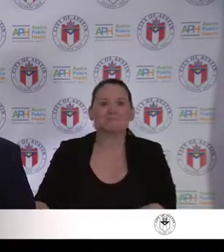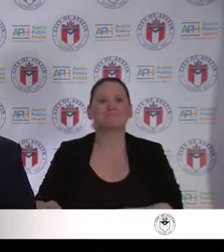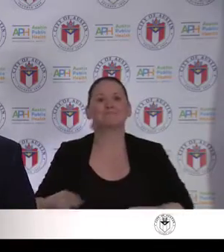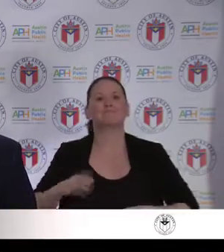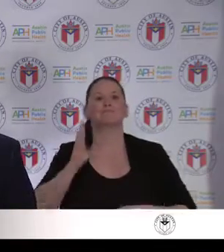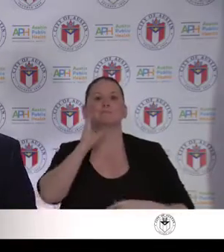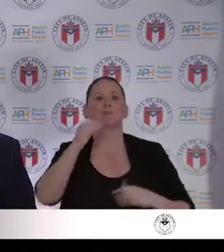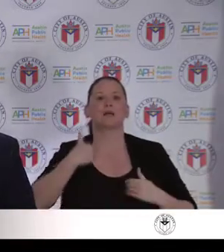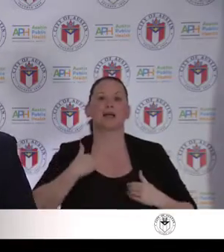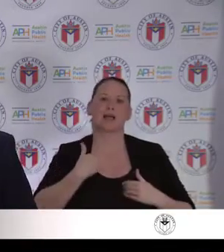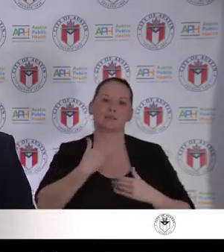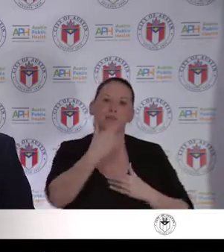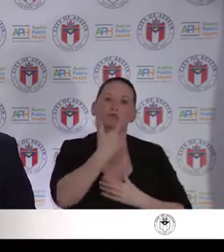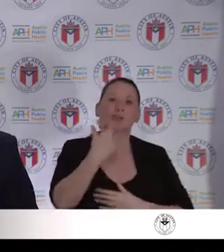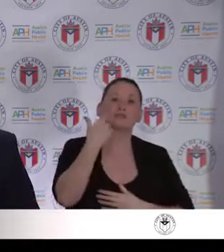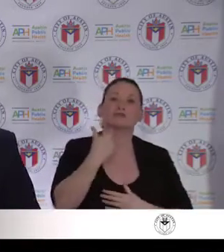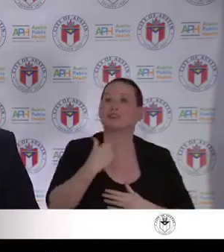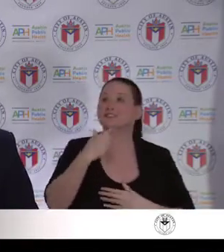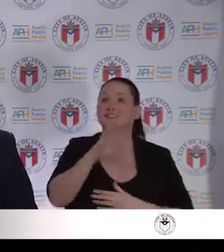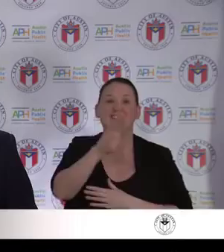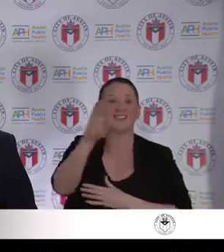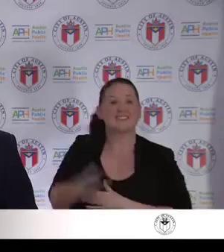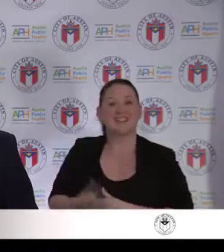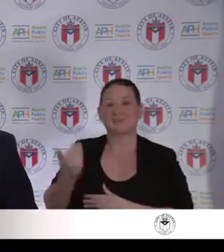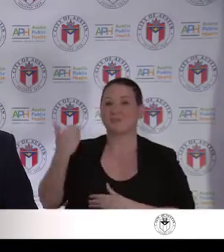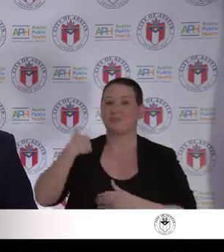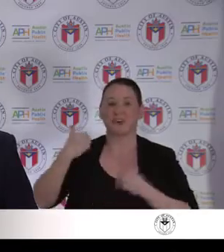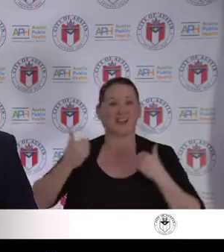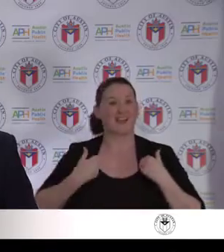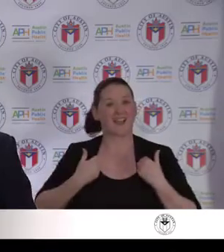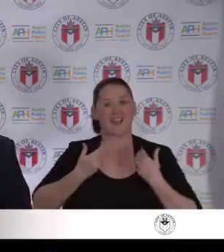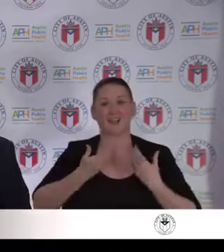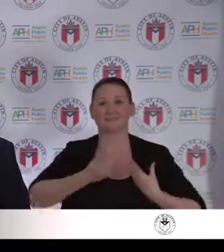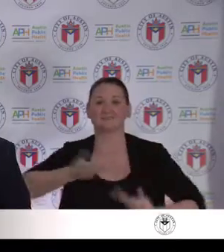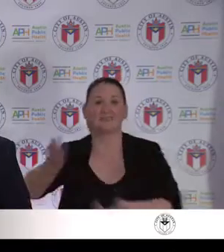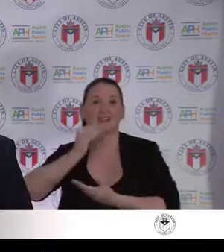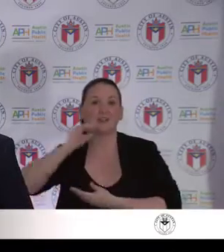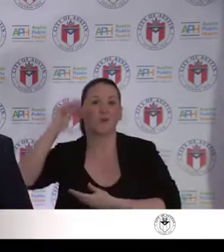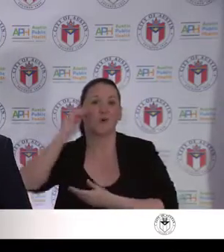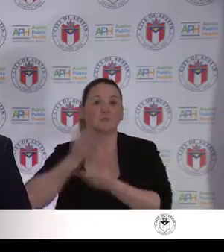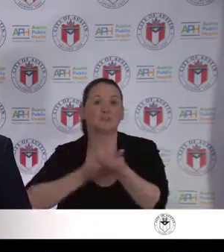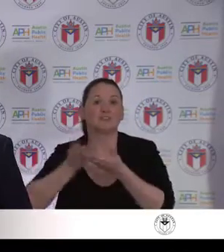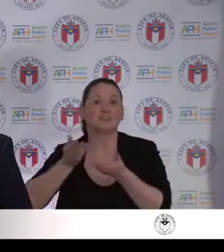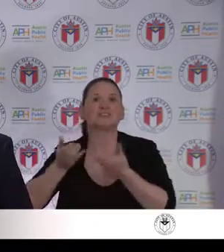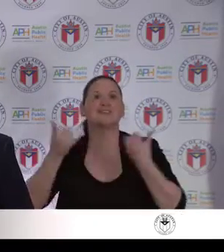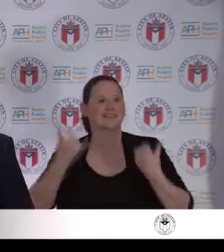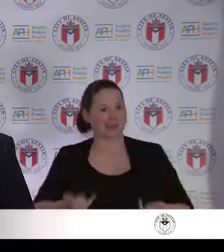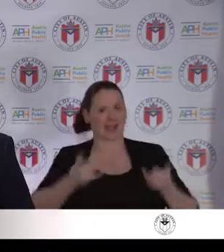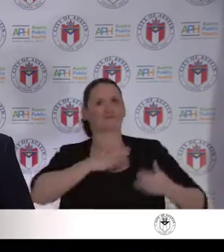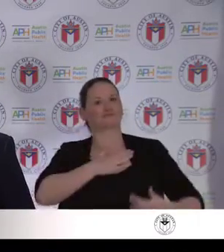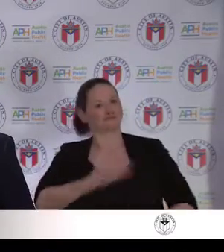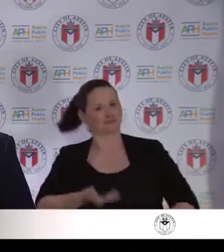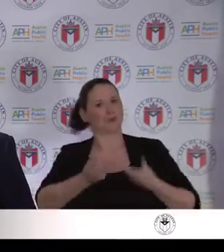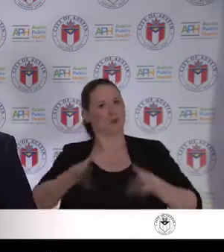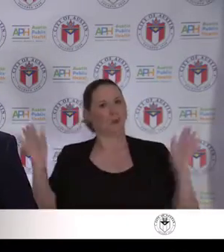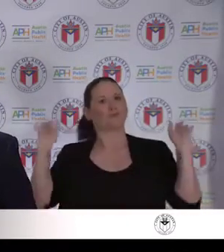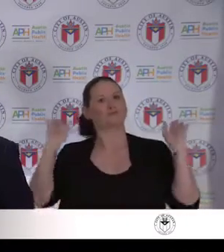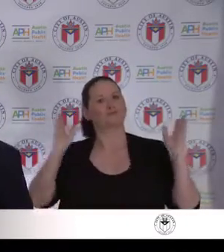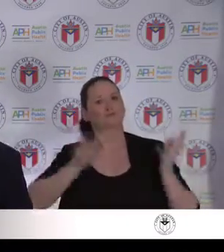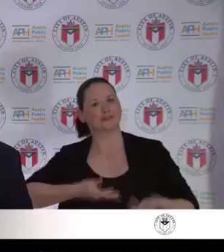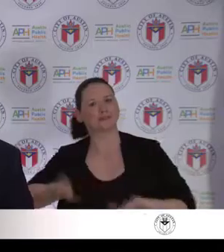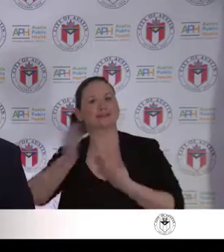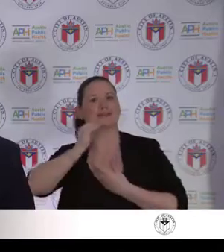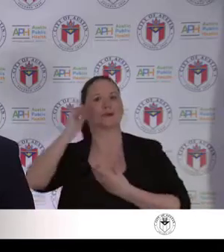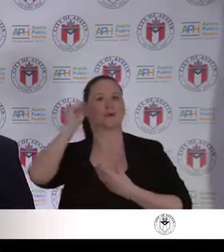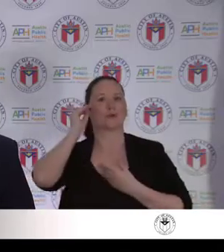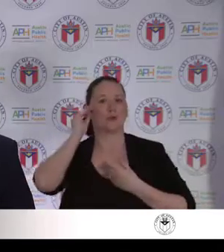going to have restaurants that have never done carry out before, now opening themselves up for carry out and delivery. I